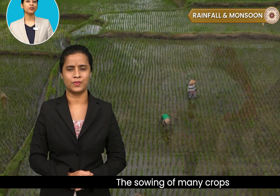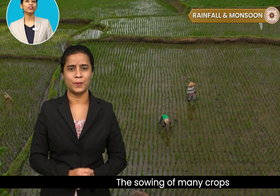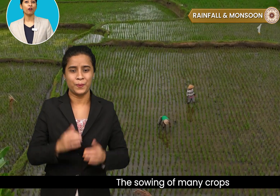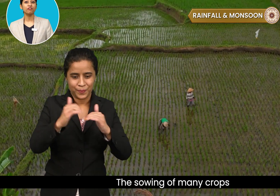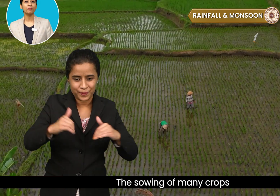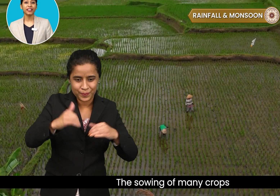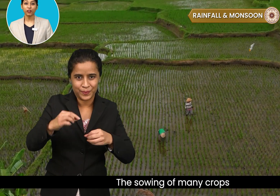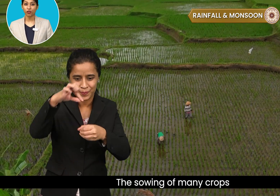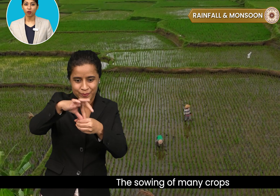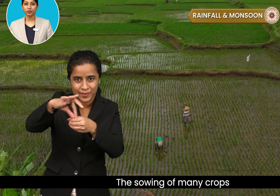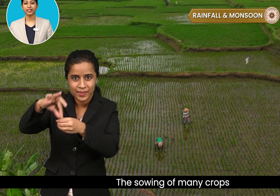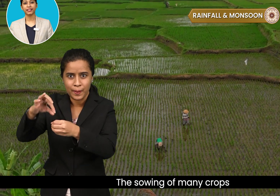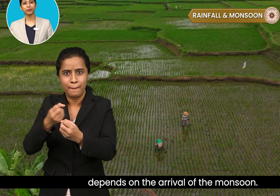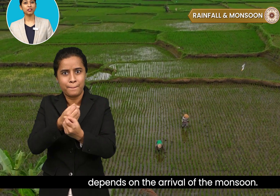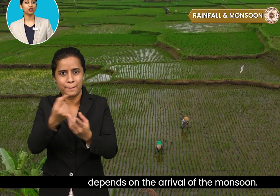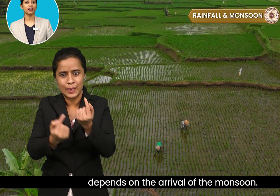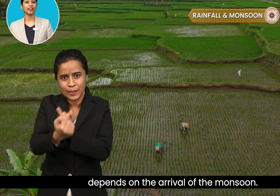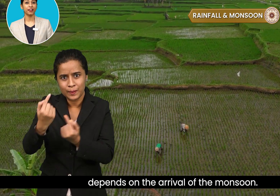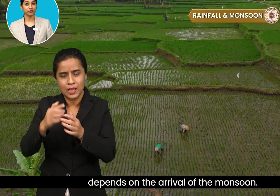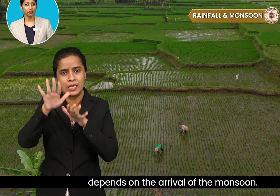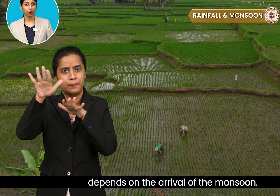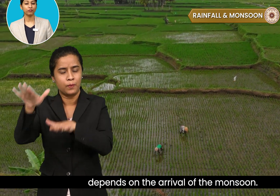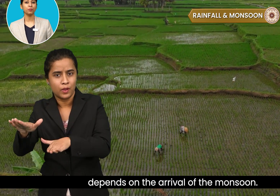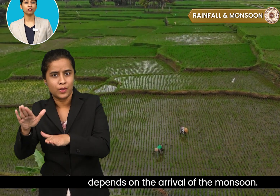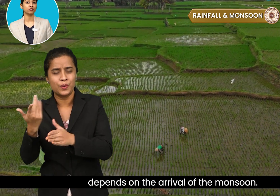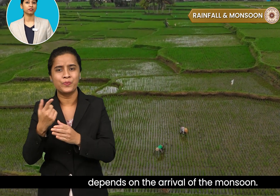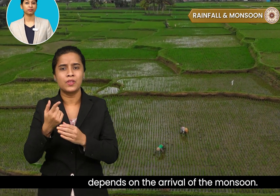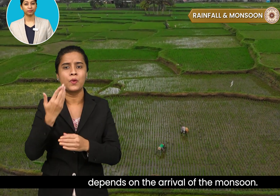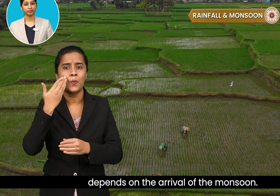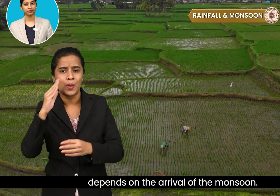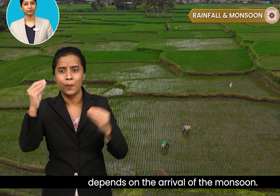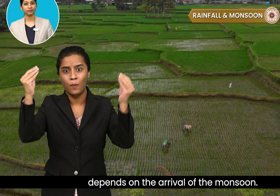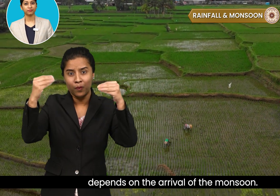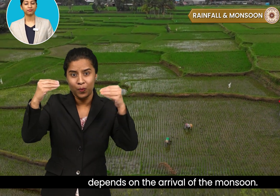The sowing of many crops depends on the arrival of the monsoon.